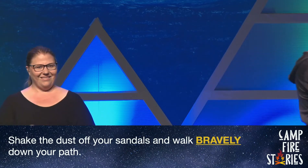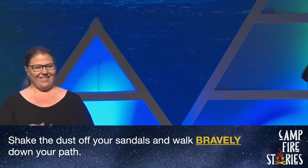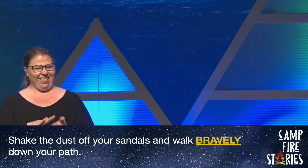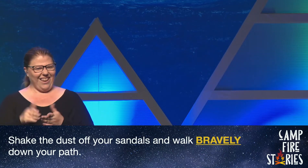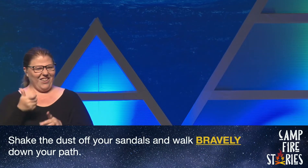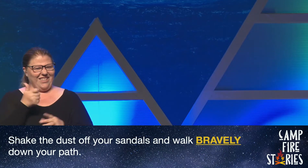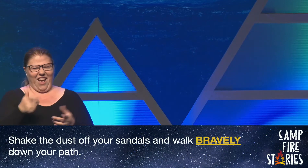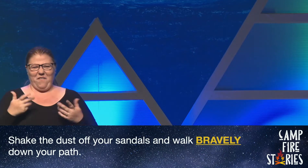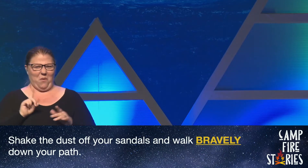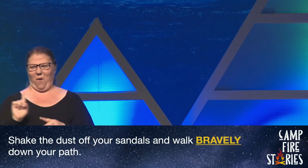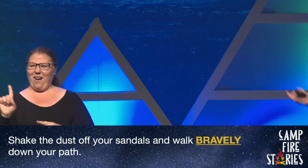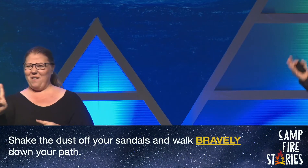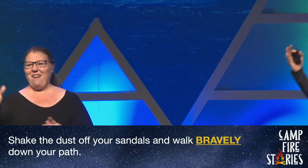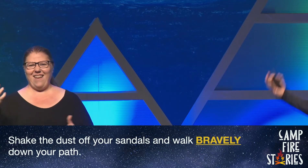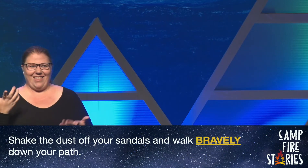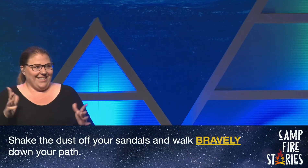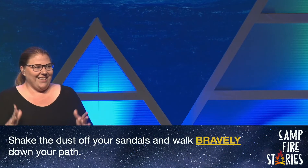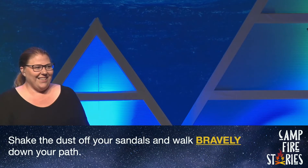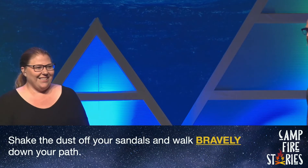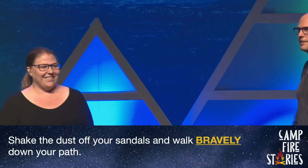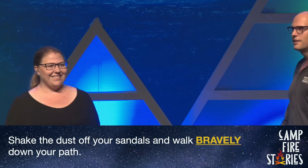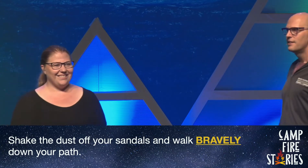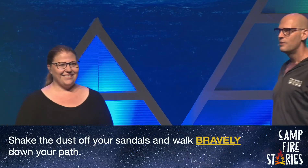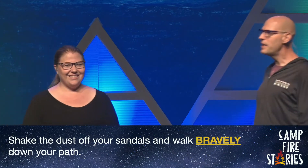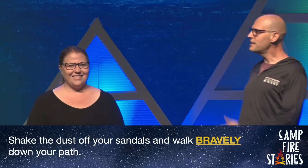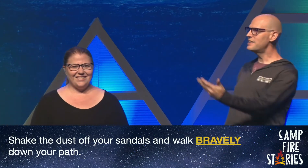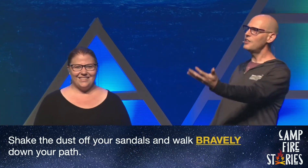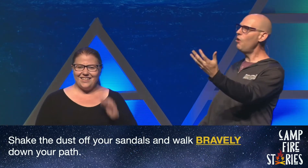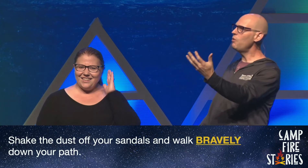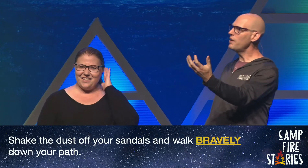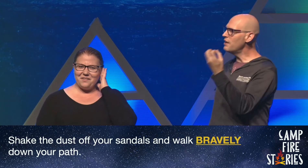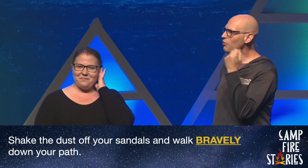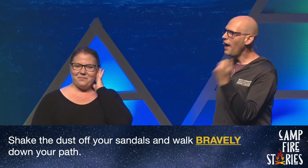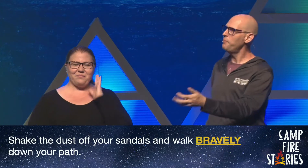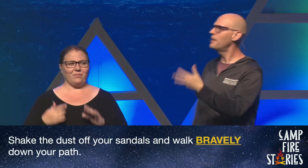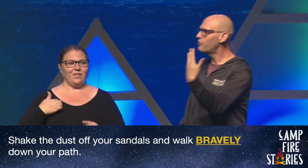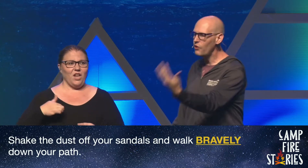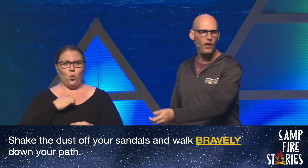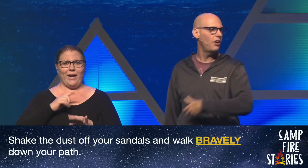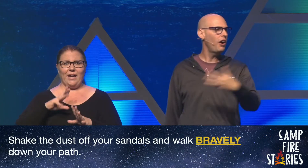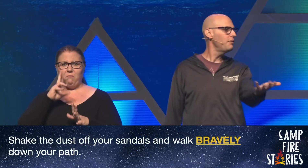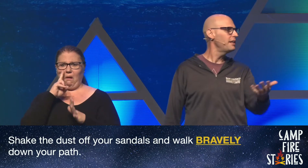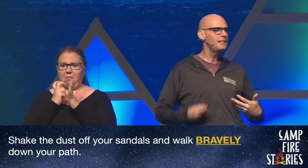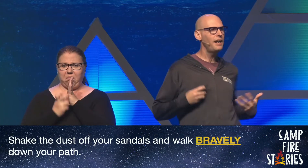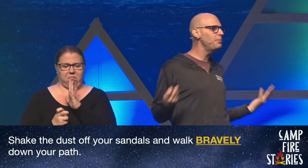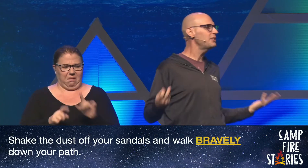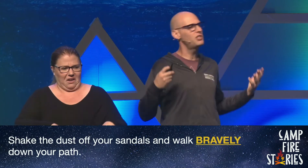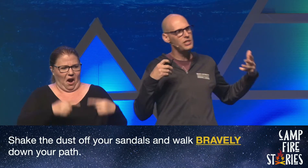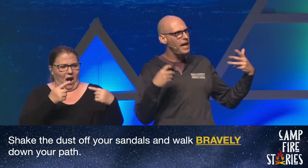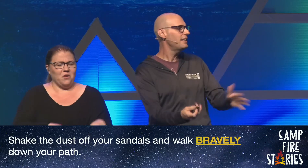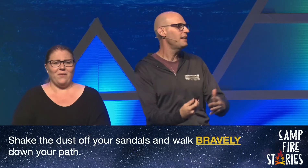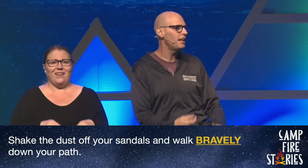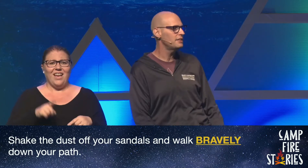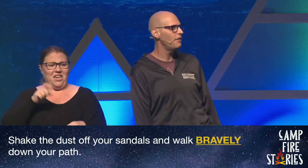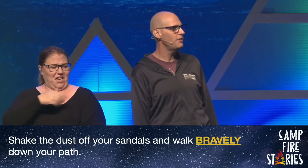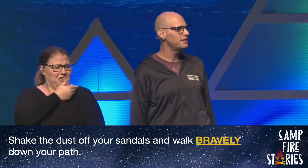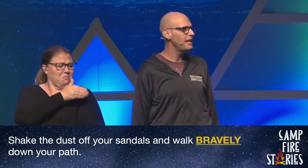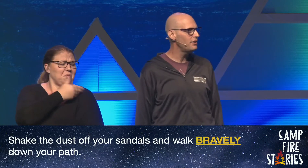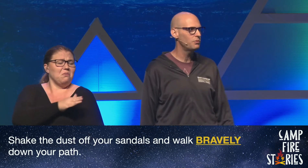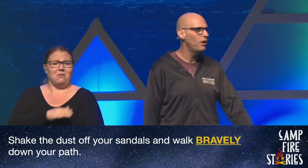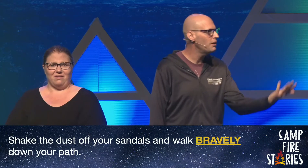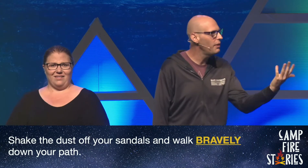away. That's it. We get so enwrapped and enthralled in arguing. It's not even, just shake the dust off